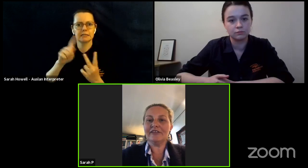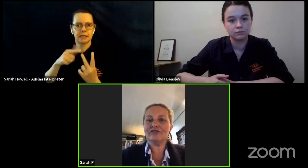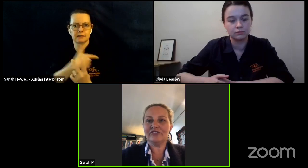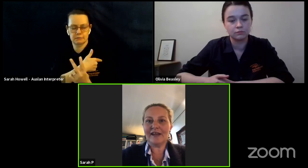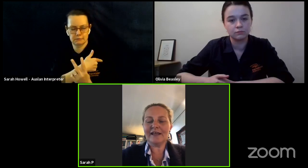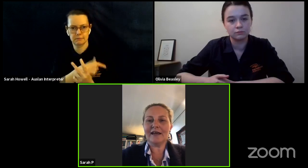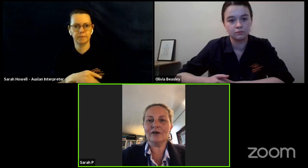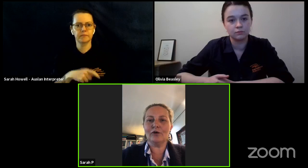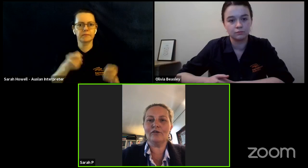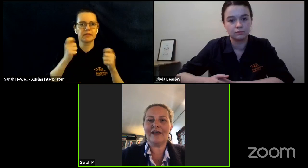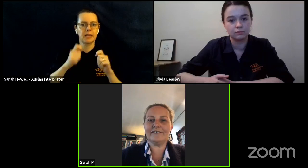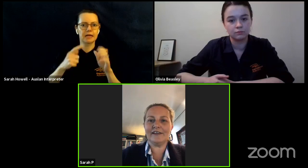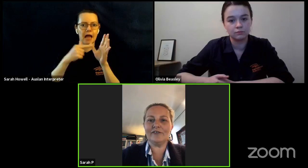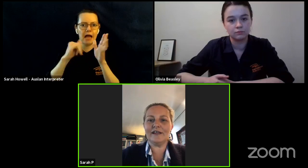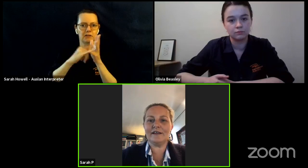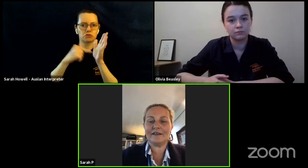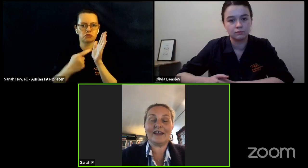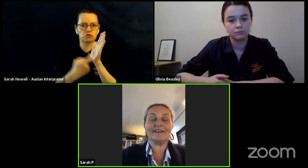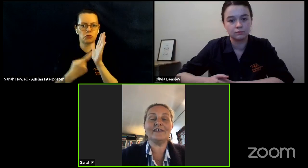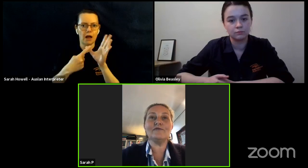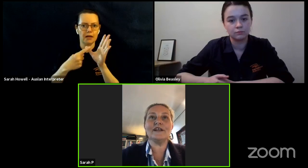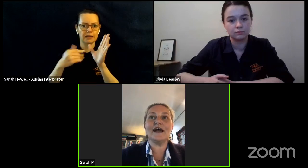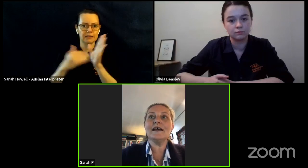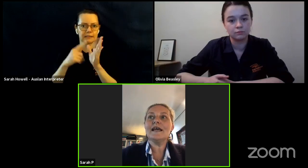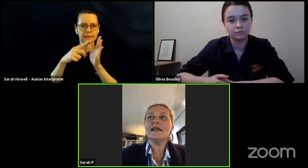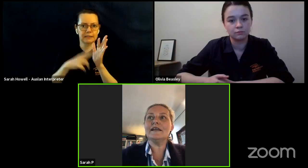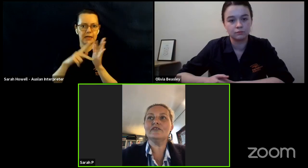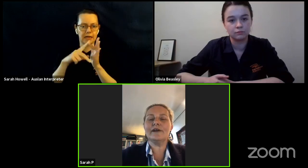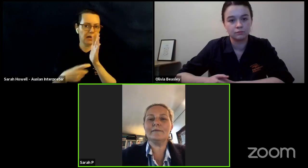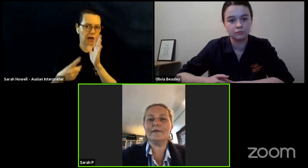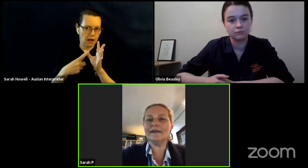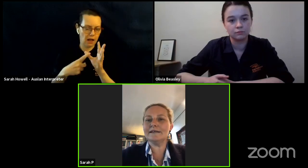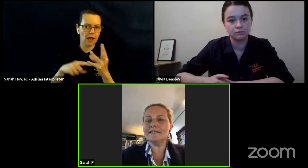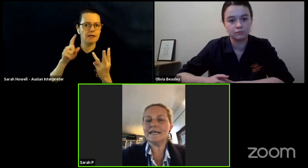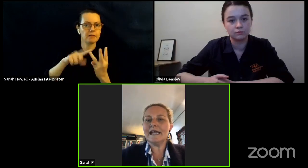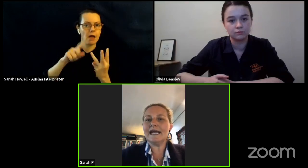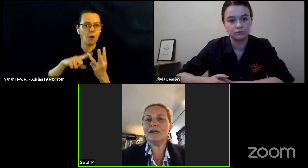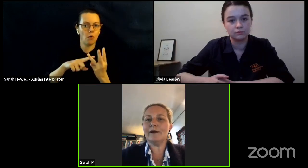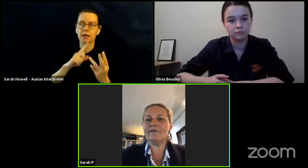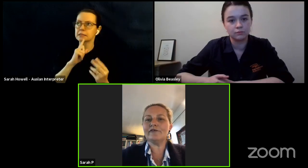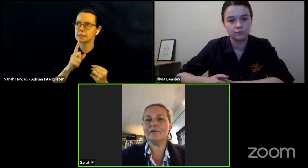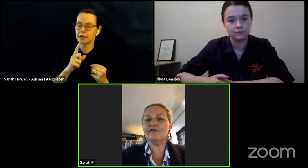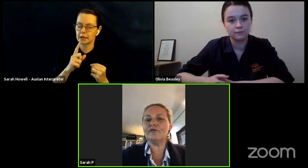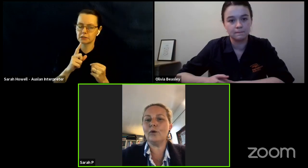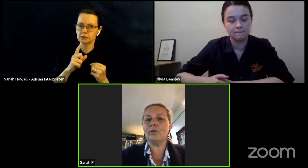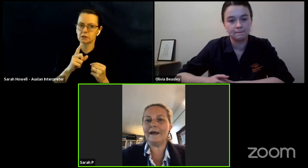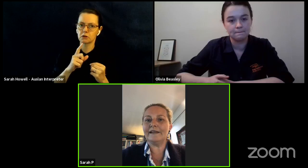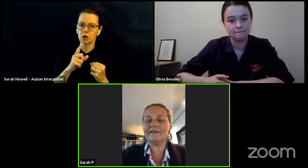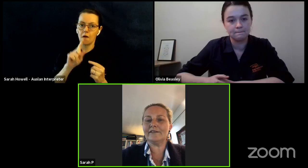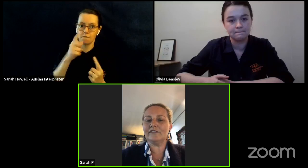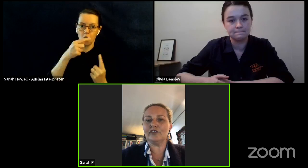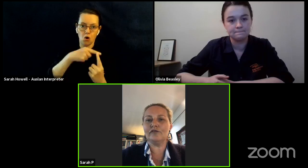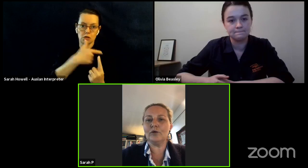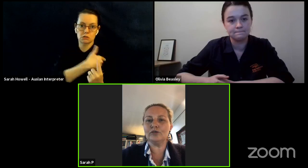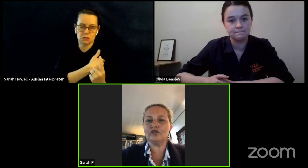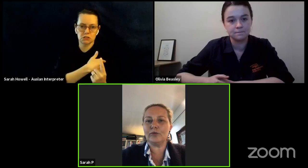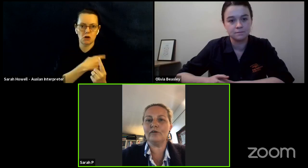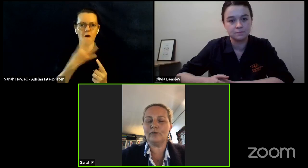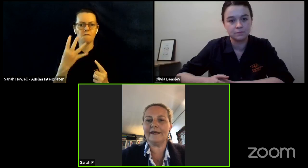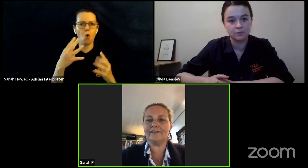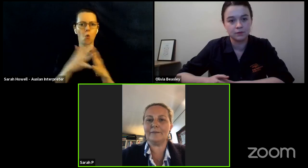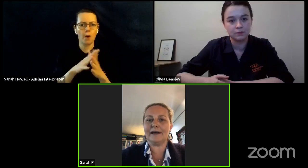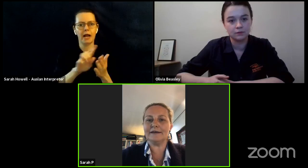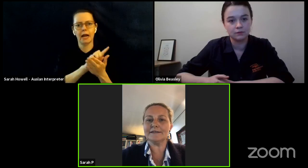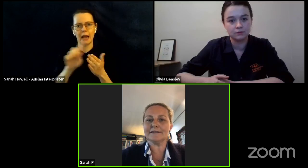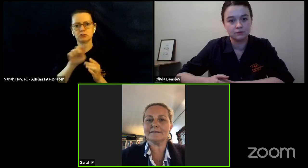And AstraZeneca or Vaxzevria is recommended anywhere from 4 weeks, so 4 to